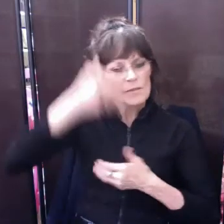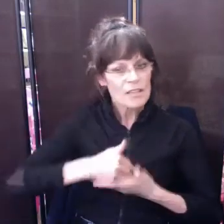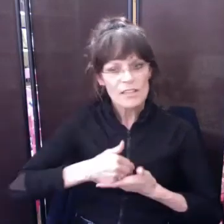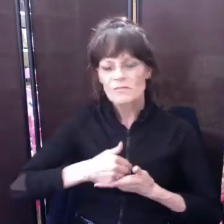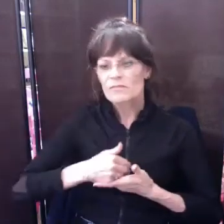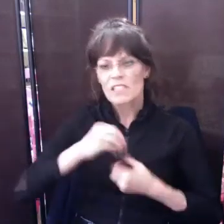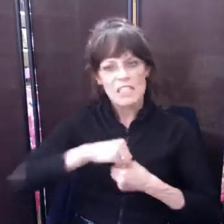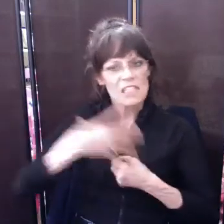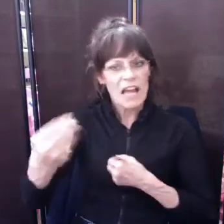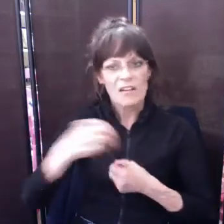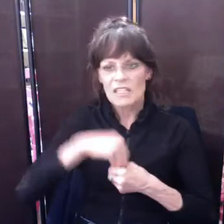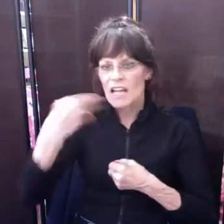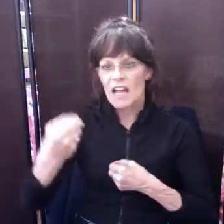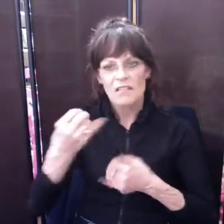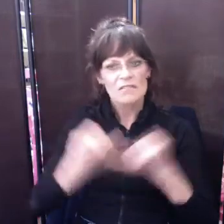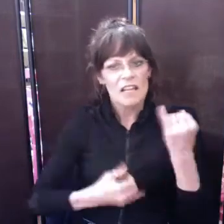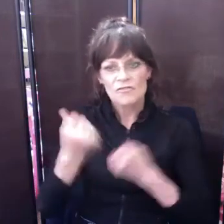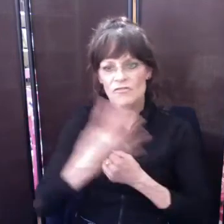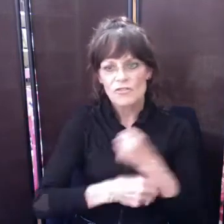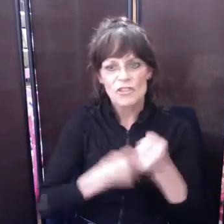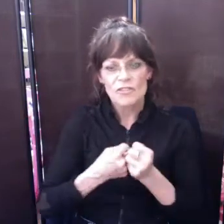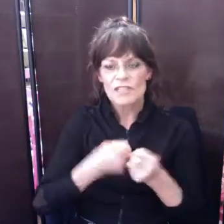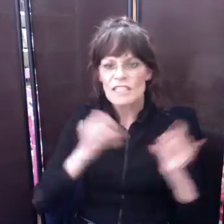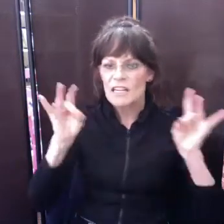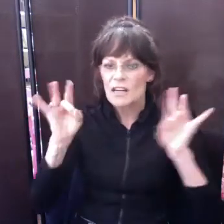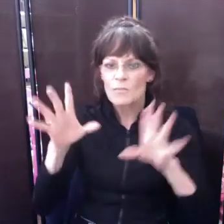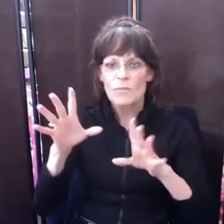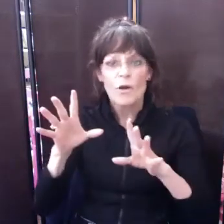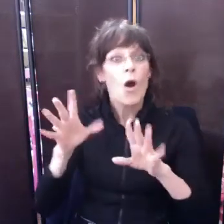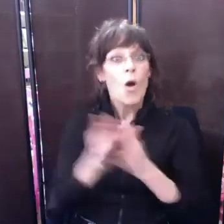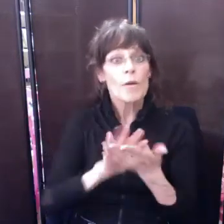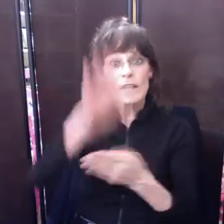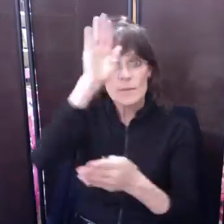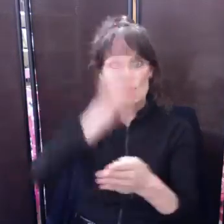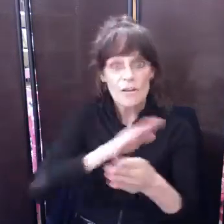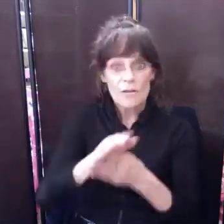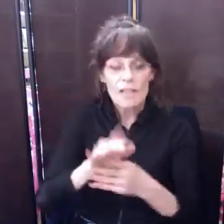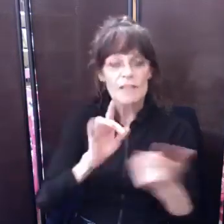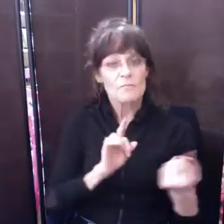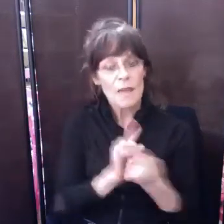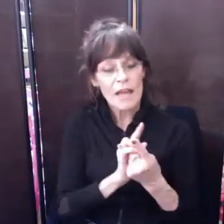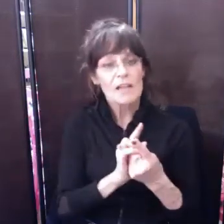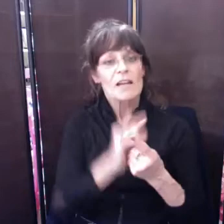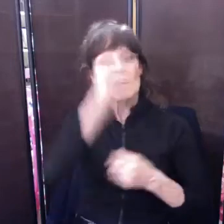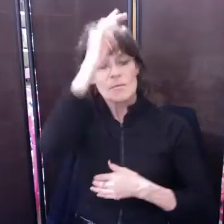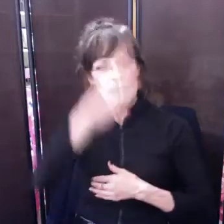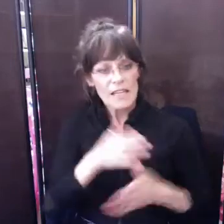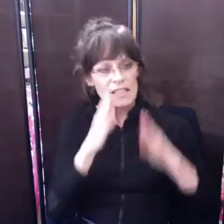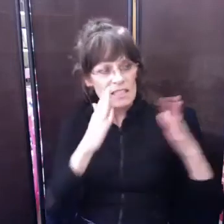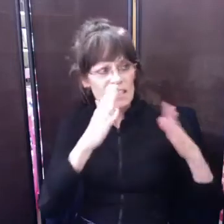was really bad. Then he got sober. He met somebody like Bobby who he would listen to, and he was sober, and he was sober for quite a few years. Then